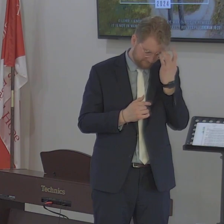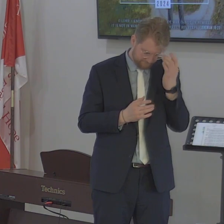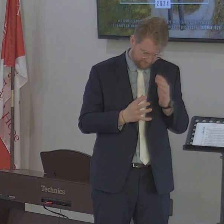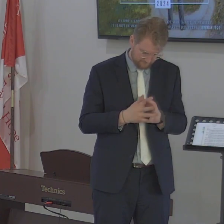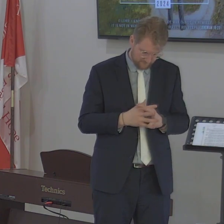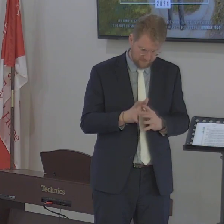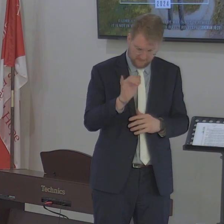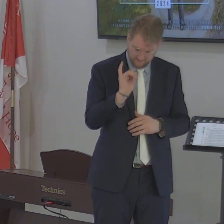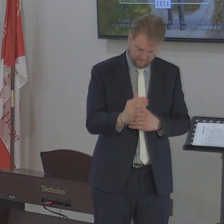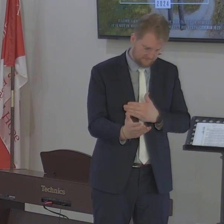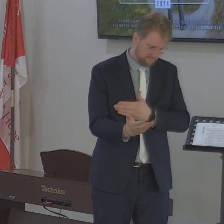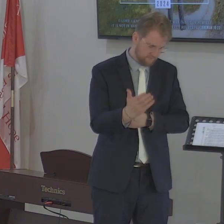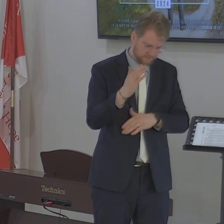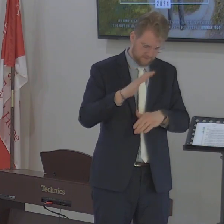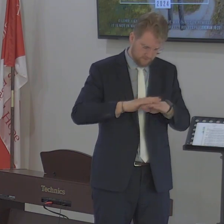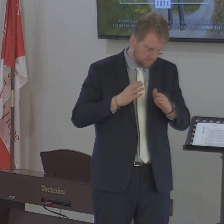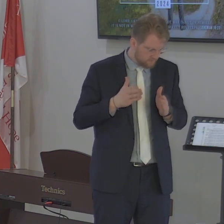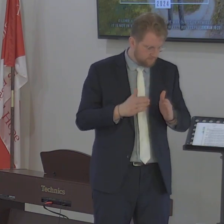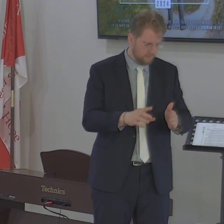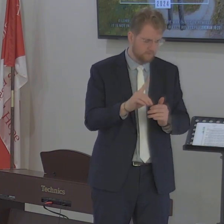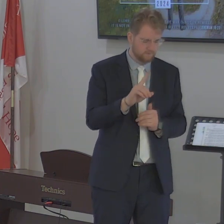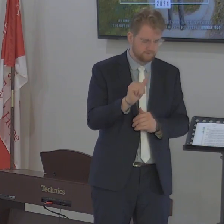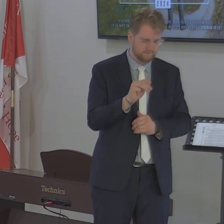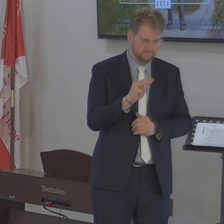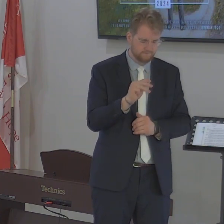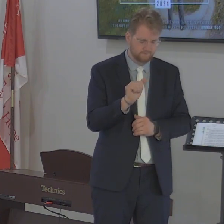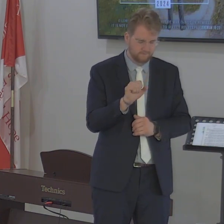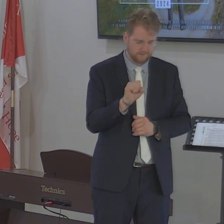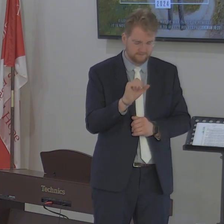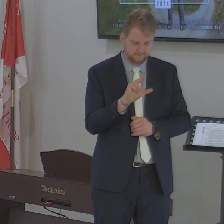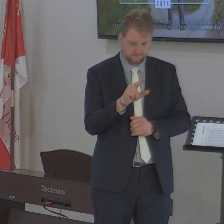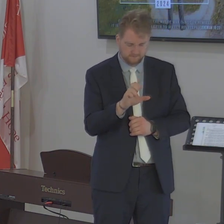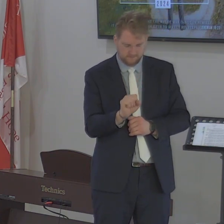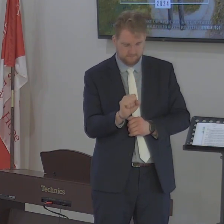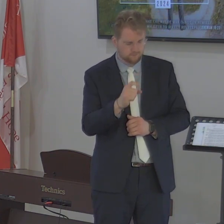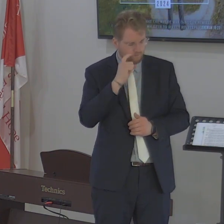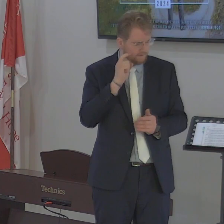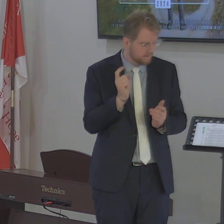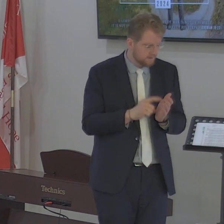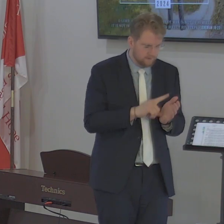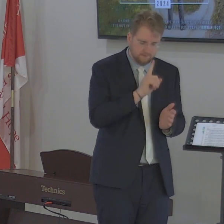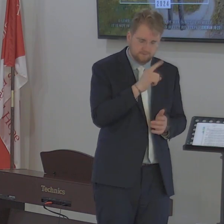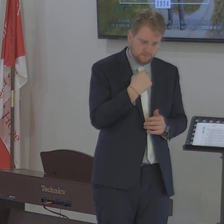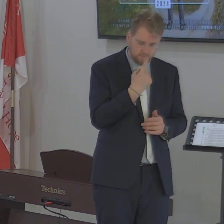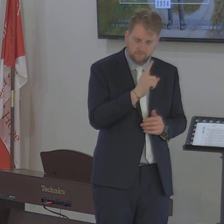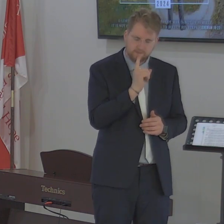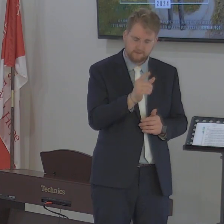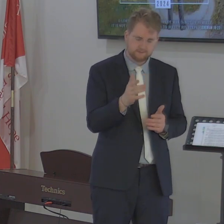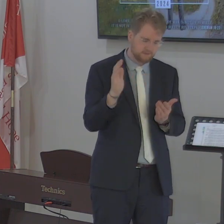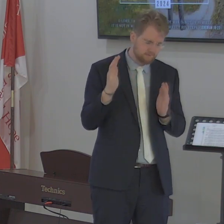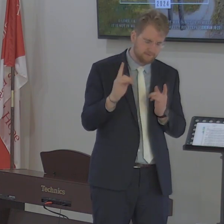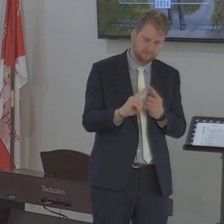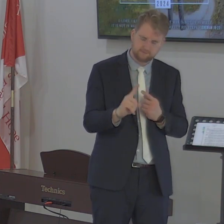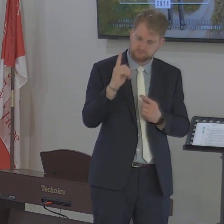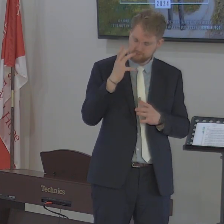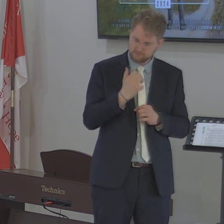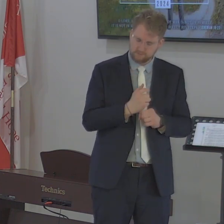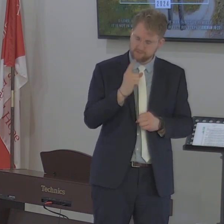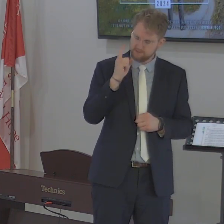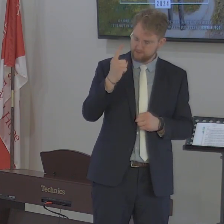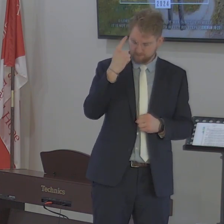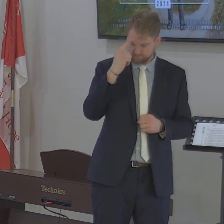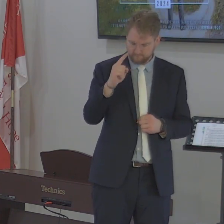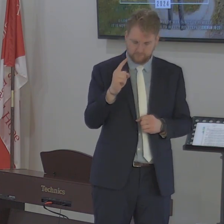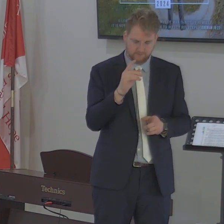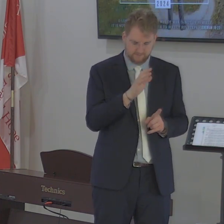And then that morning on the road to Damascus, recognizing and realizing who he is compared to you and trusting in you for his Savior,